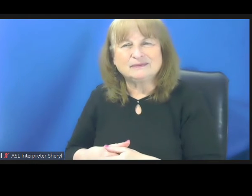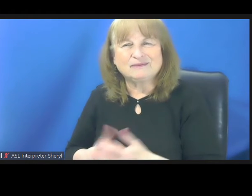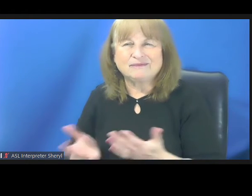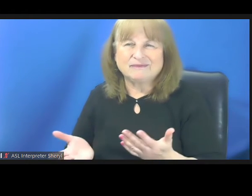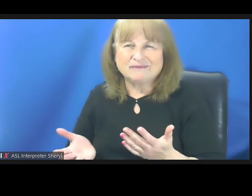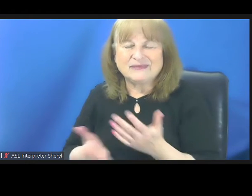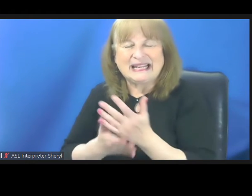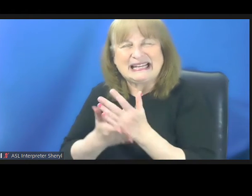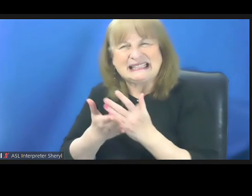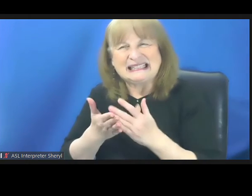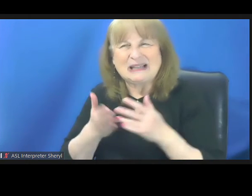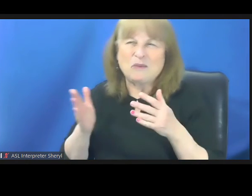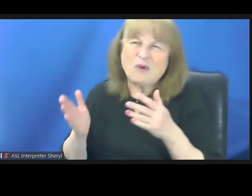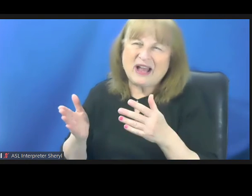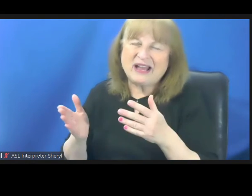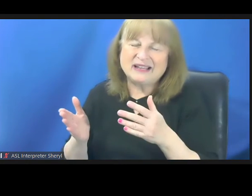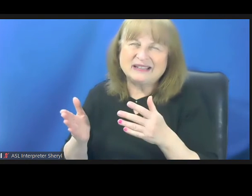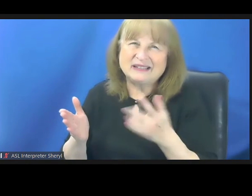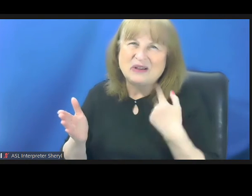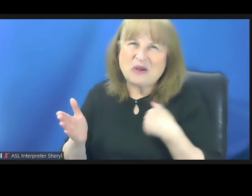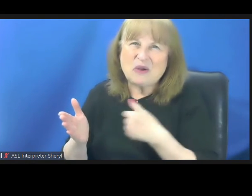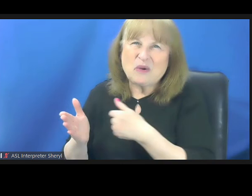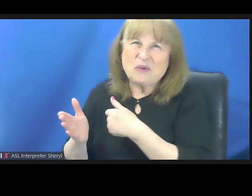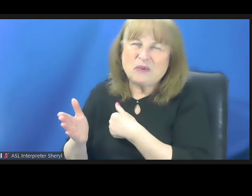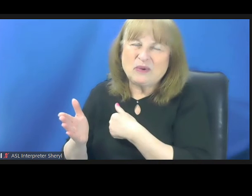sense, we can